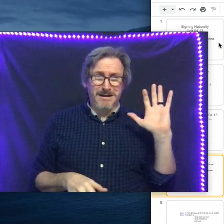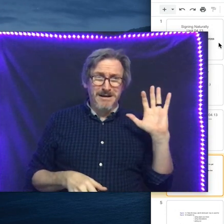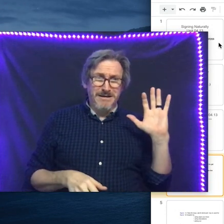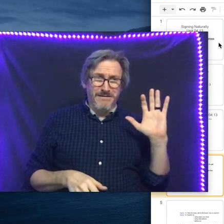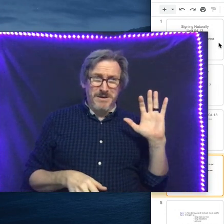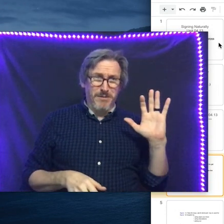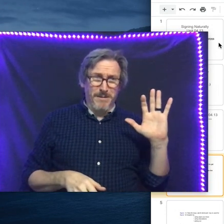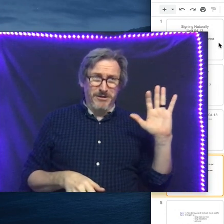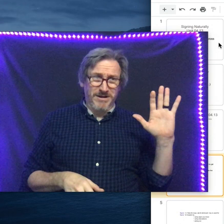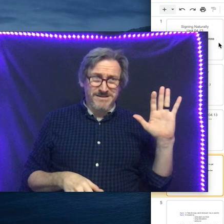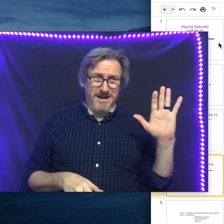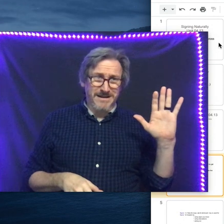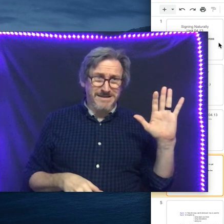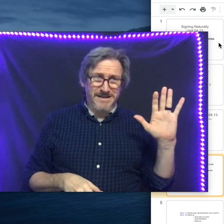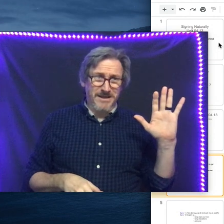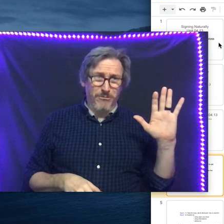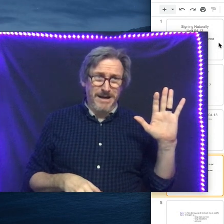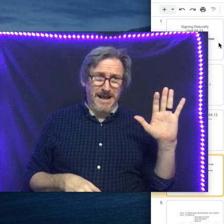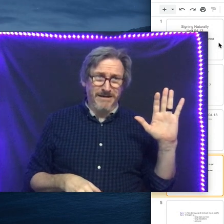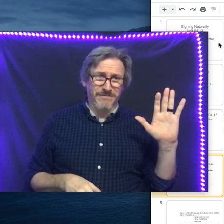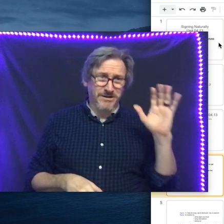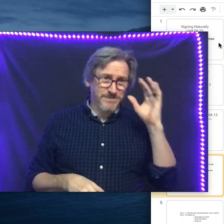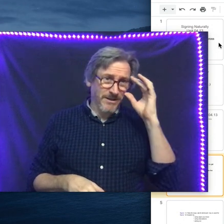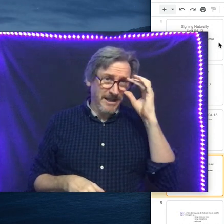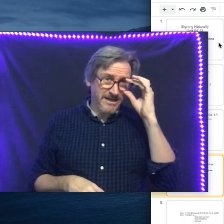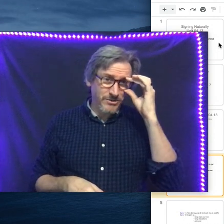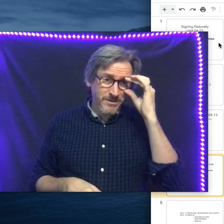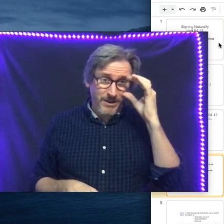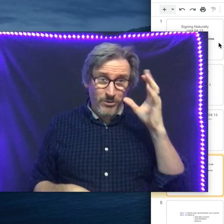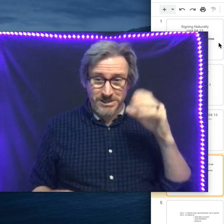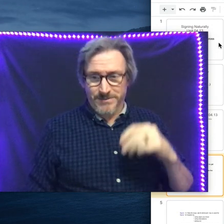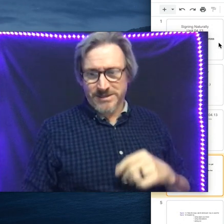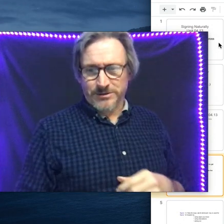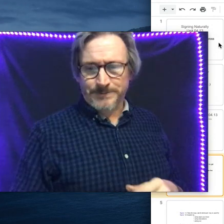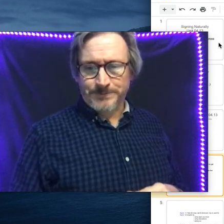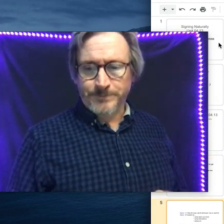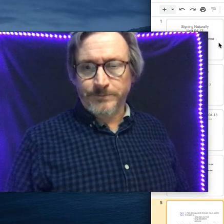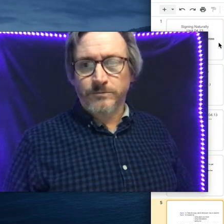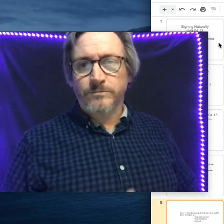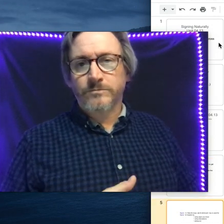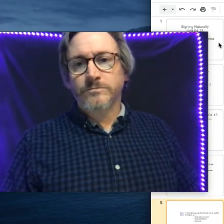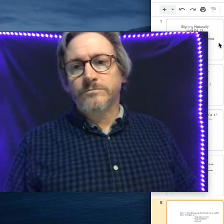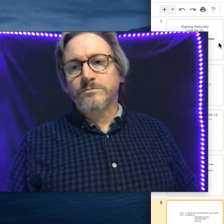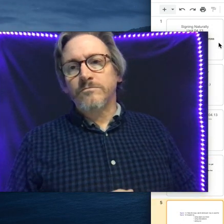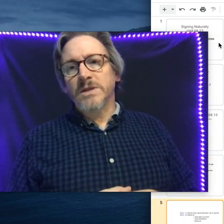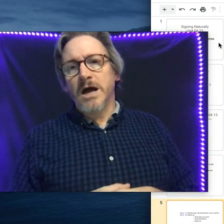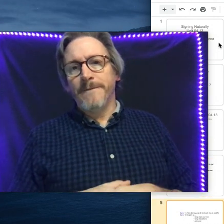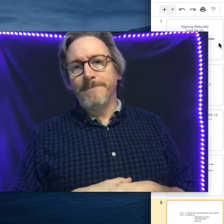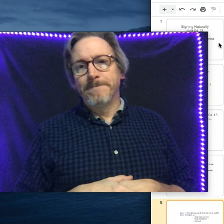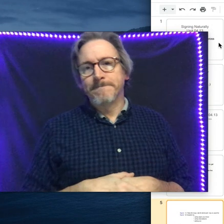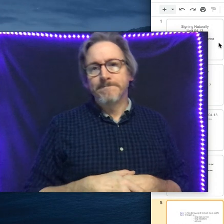think everybody probably can raise their hand and say they already hate fingerspelling, and it's only been one semester.